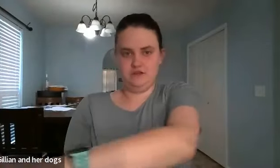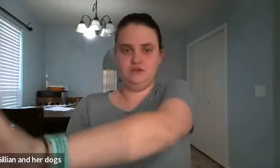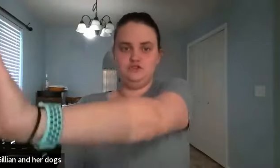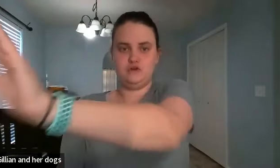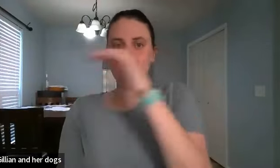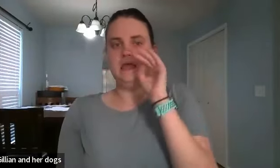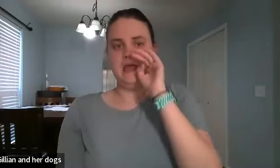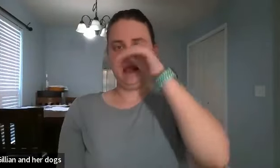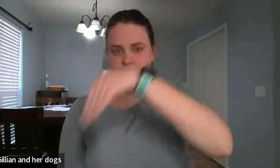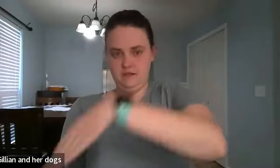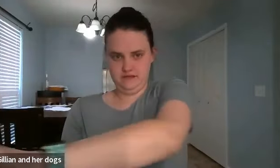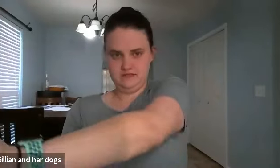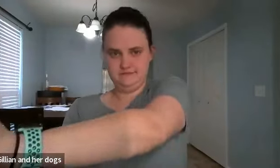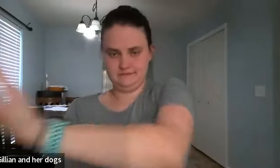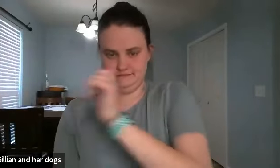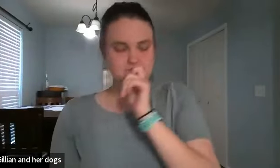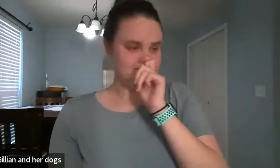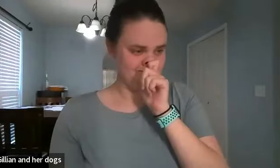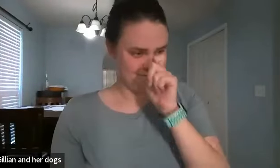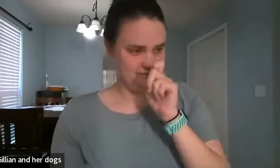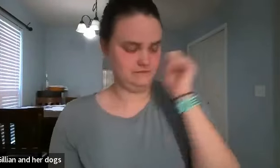little trunk. Elephant.